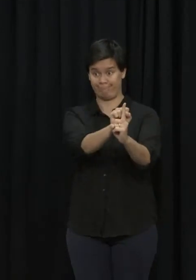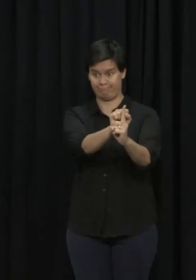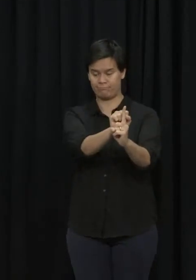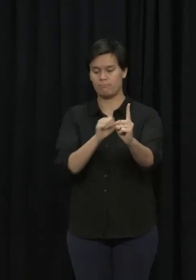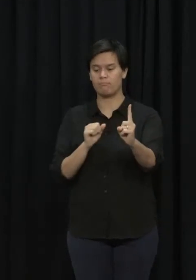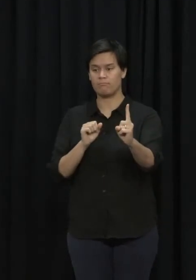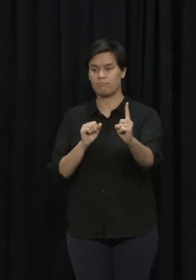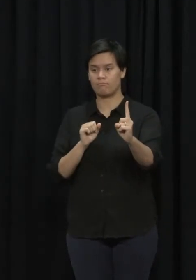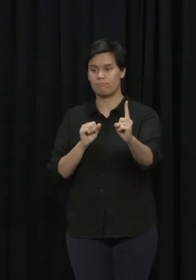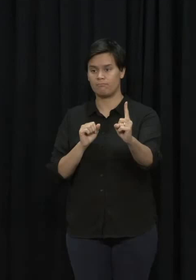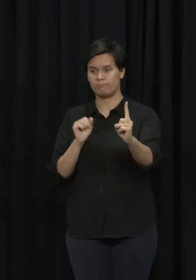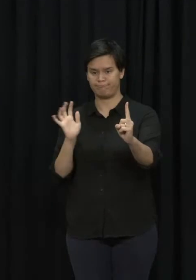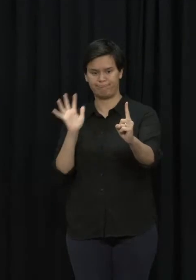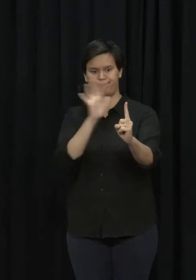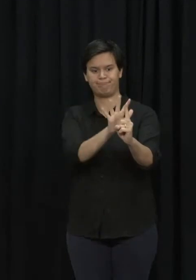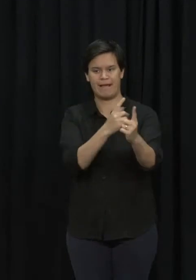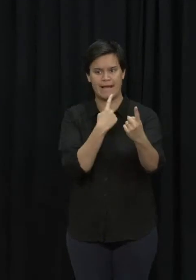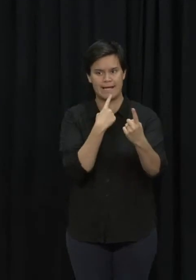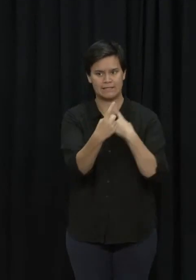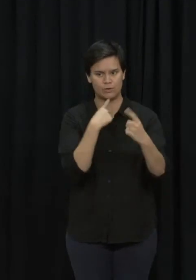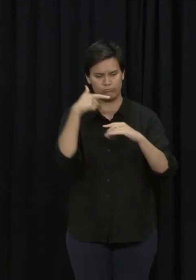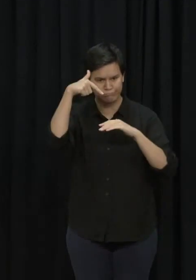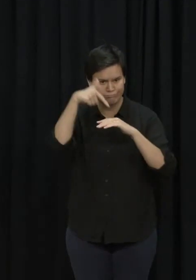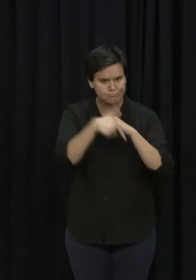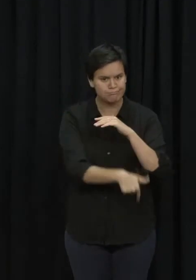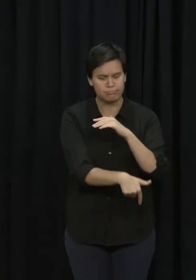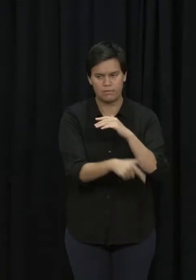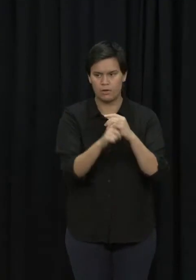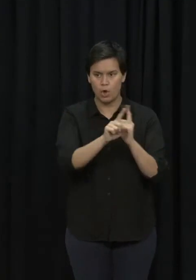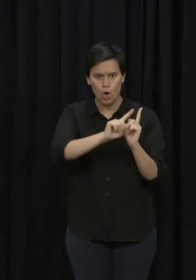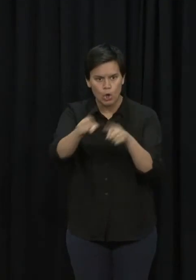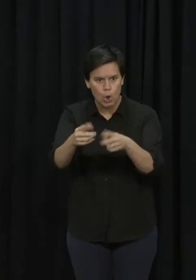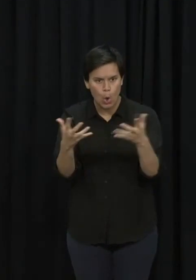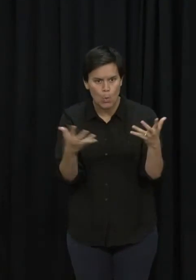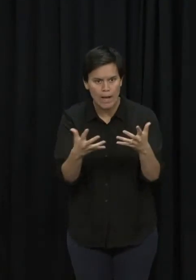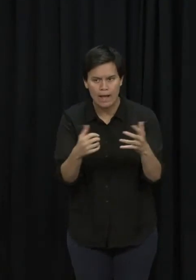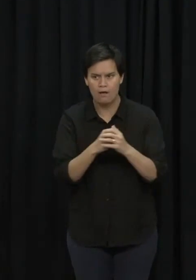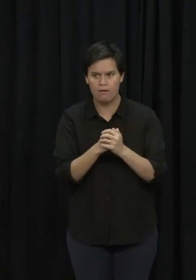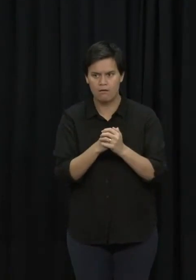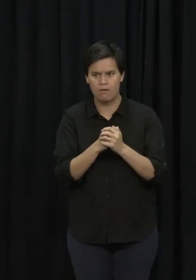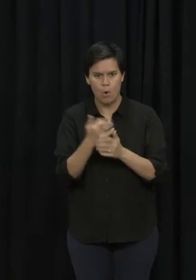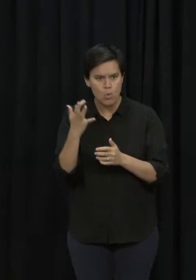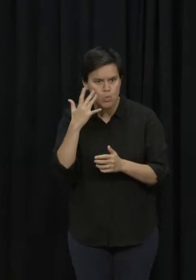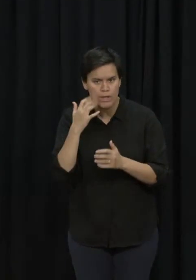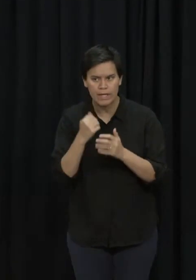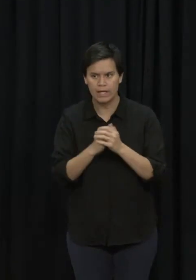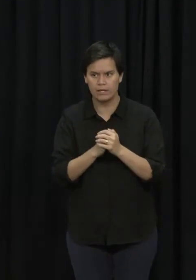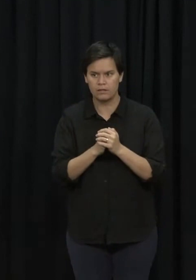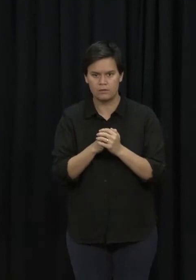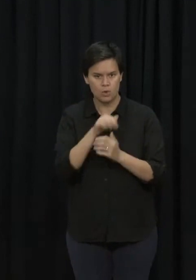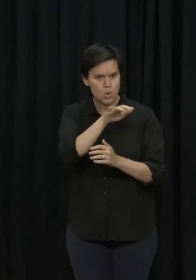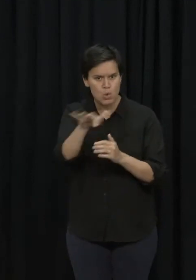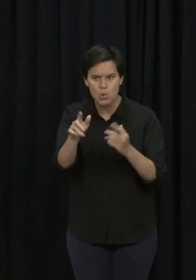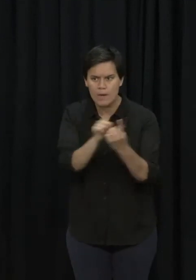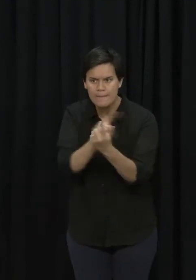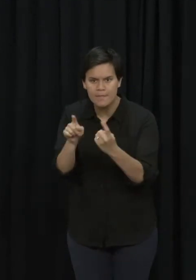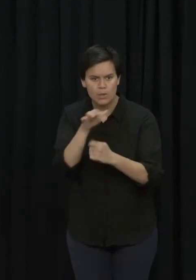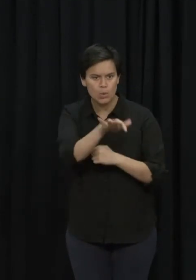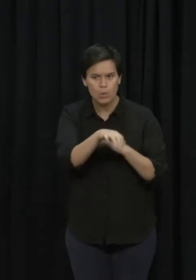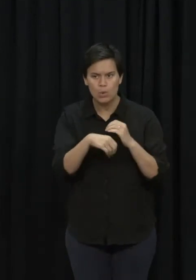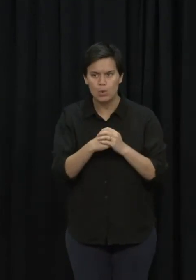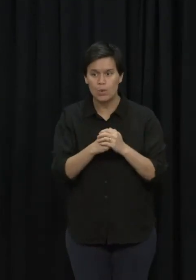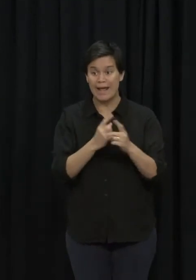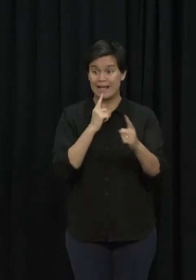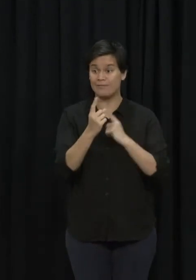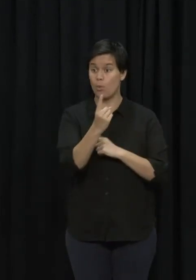sit down and undertake a comprehensive interview of that individual about all of the contact they've had. That will often happen across multiple